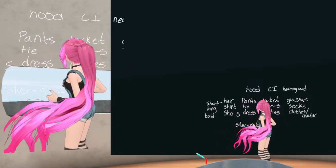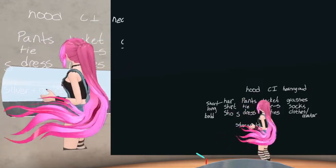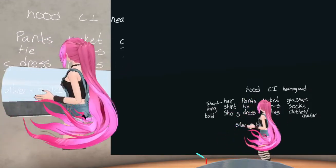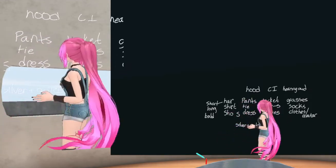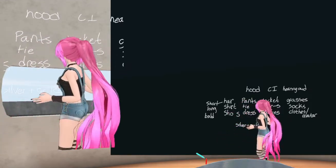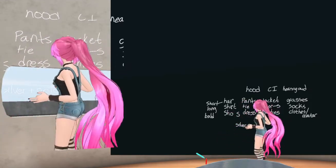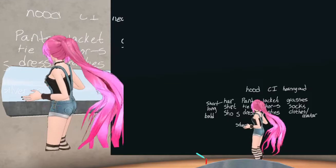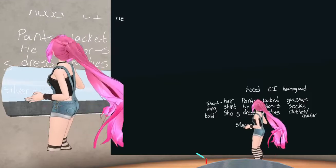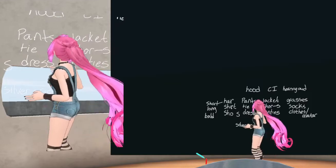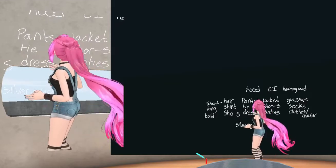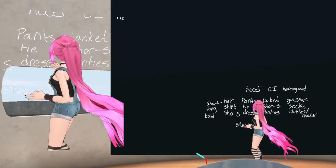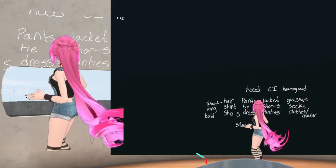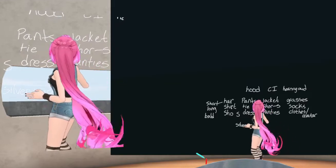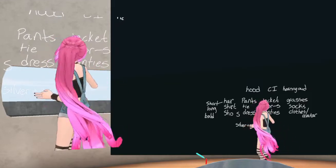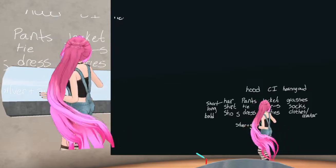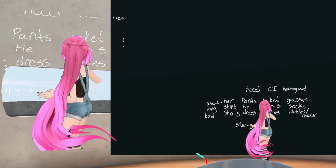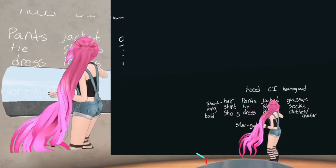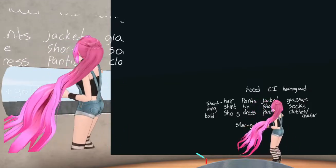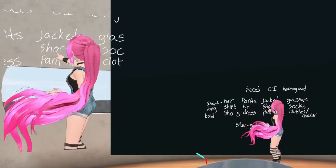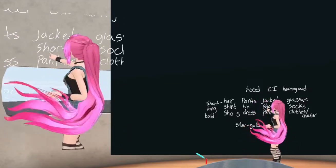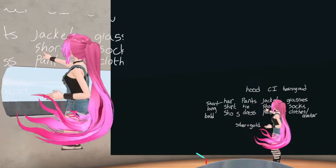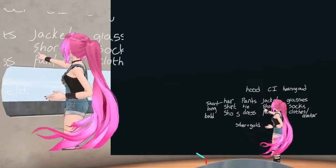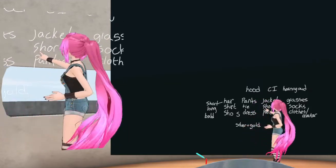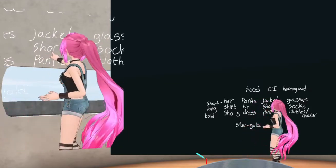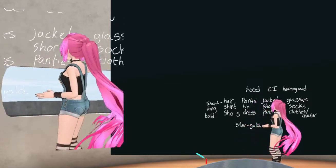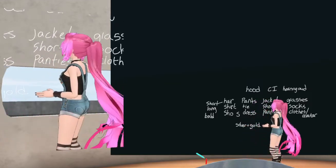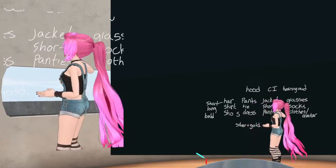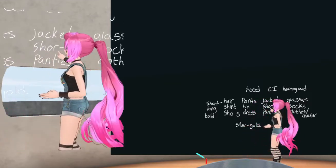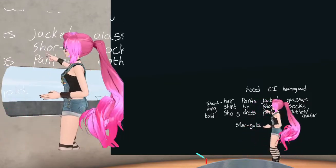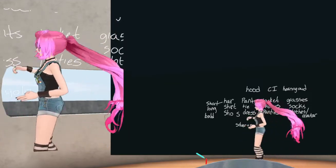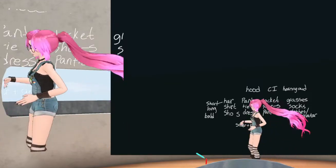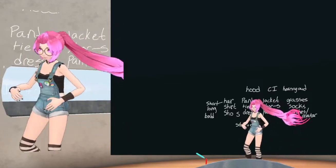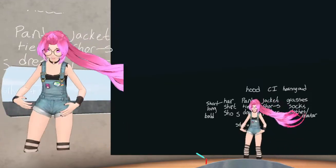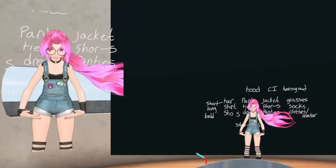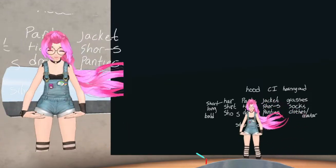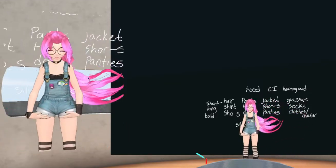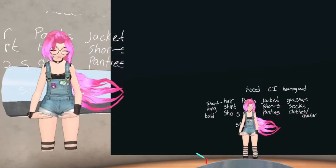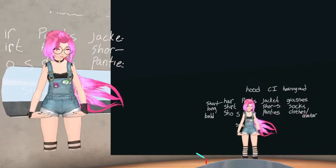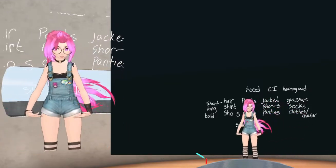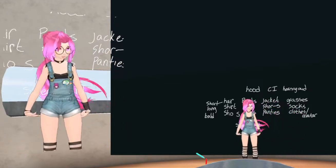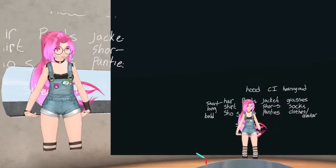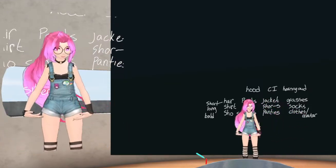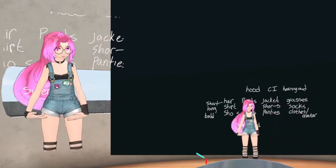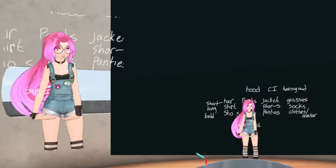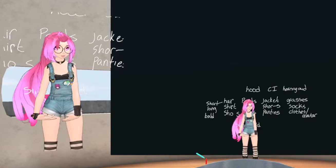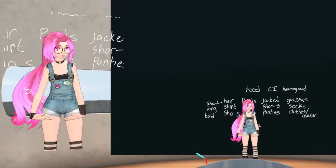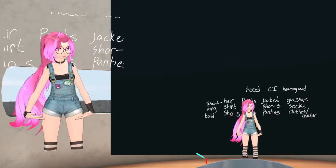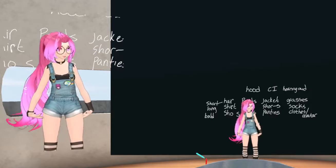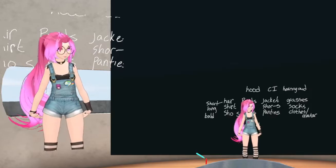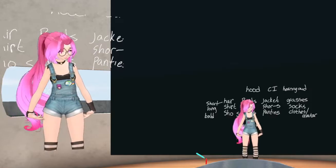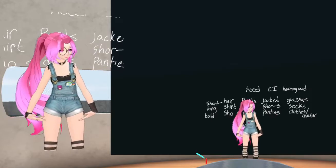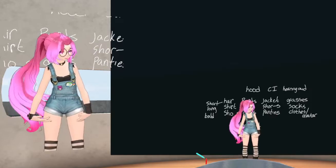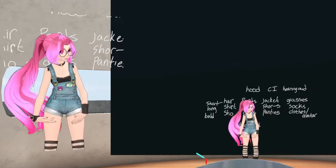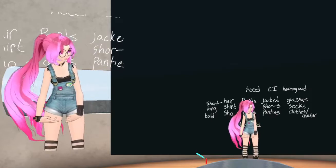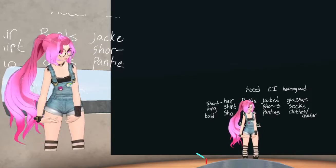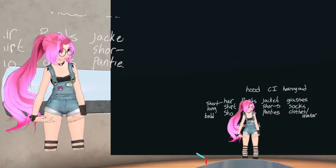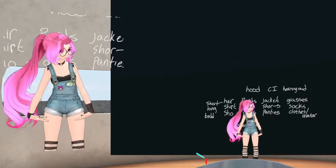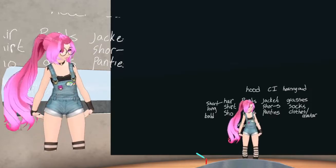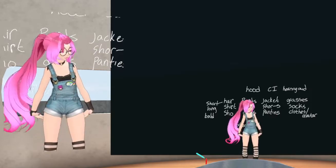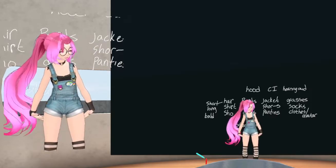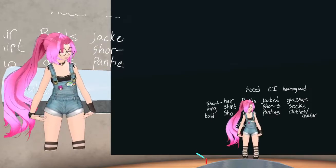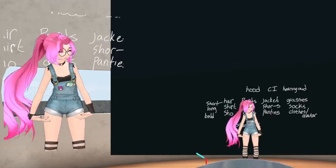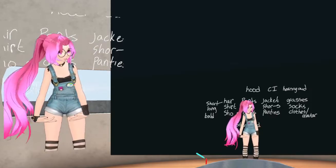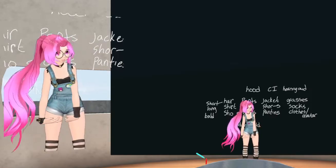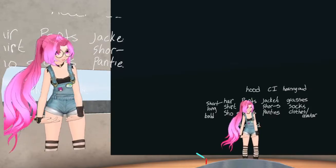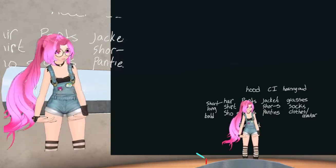here. I didn't. But shorts, oh, I did. Okay. Shorts is shorts. Really easy. Very similar to